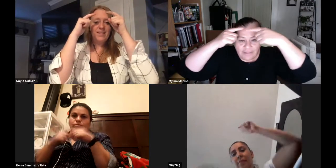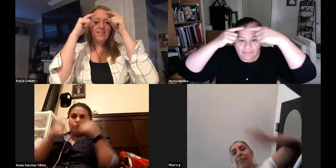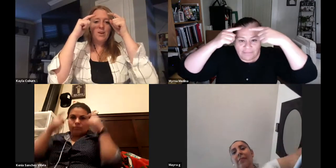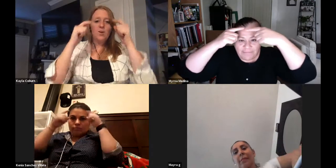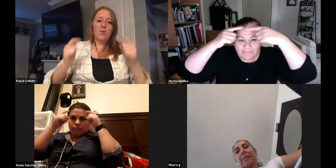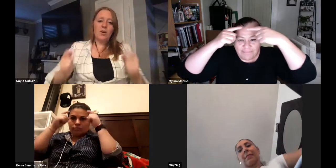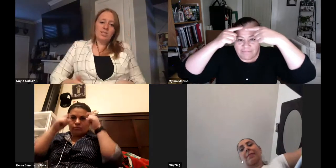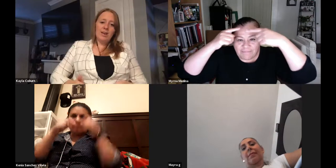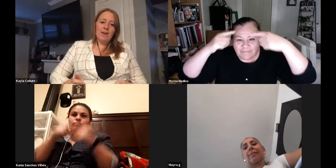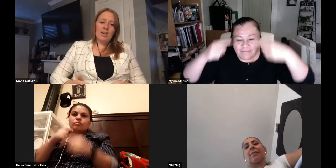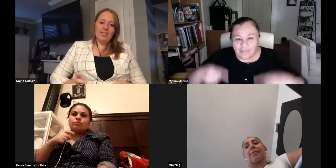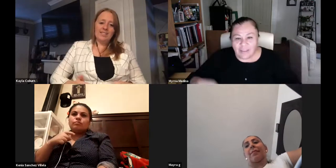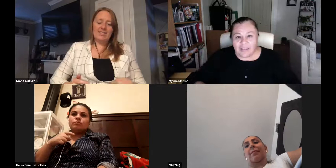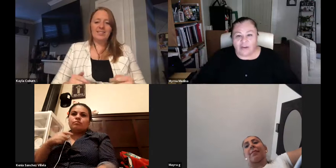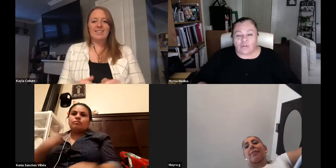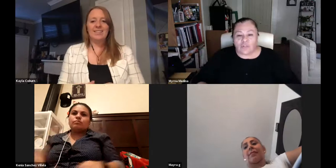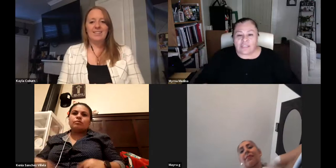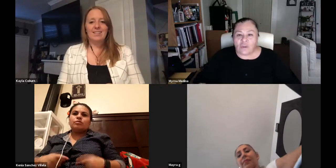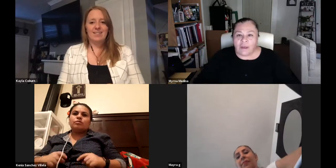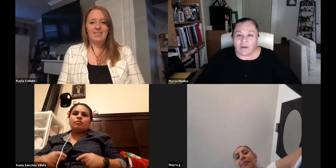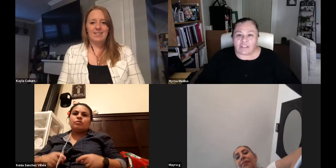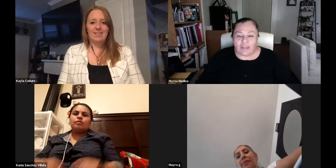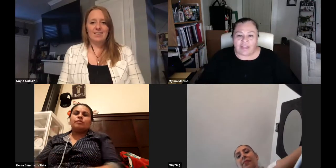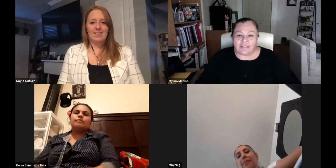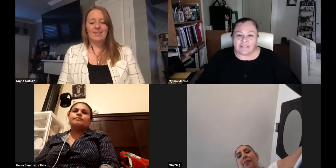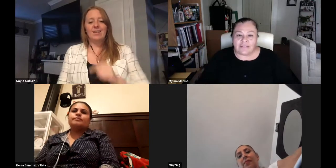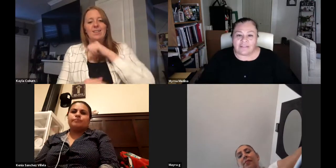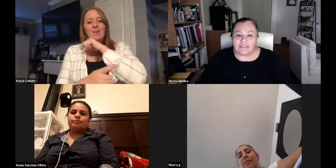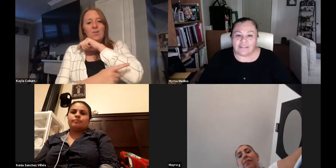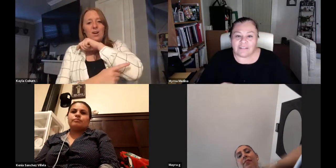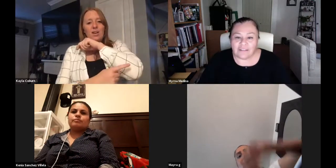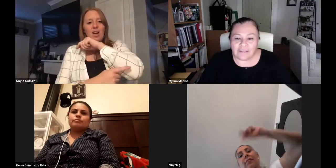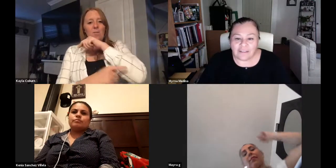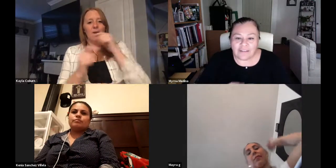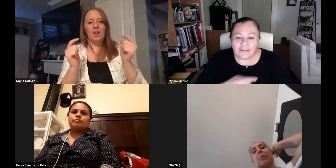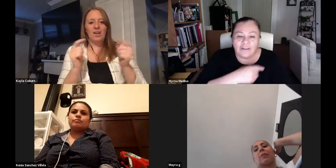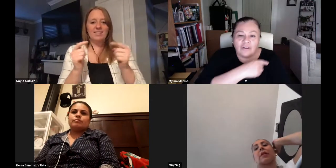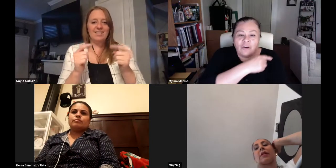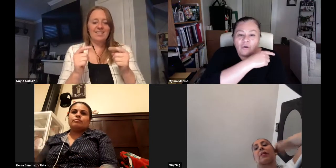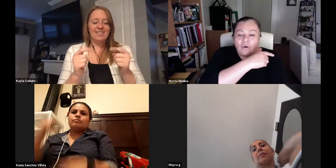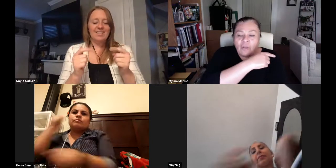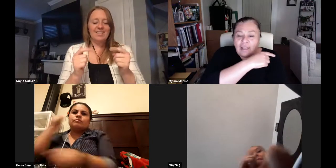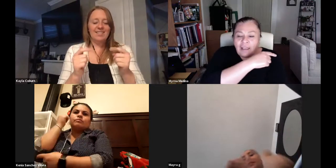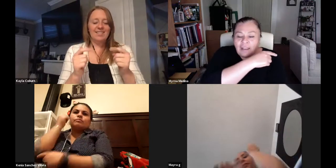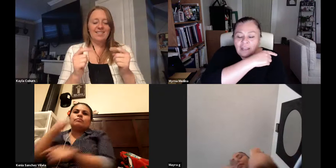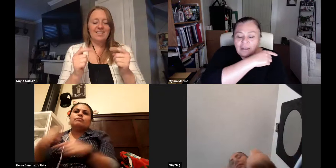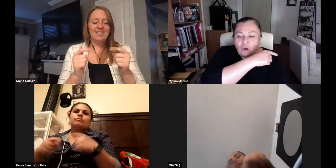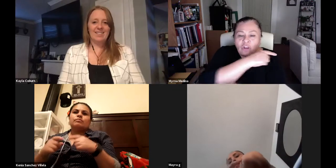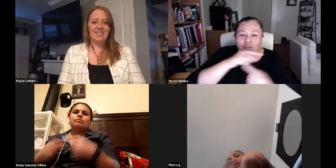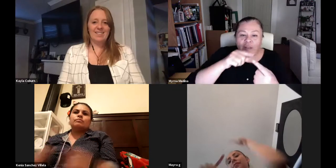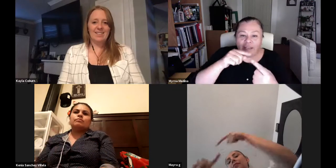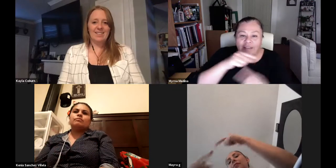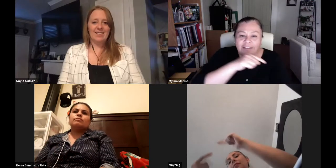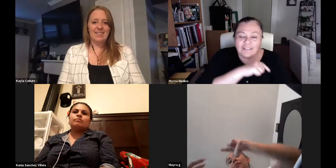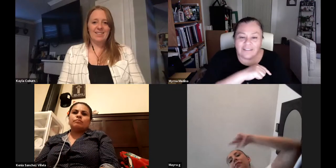duele, or your stomach hurts, o el estómago les duele, or your elbow hurts. o el codo